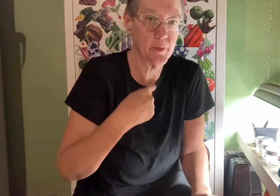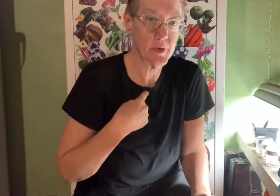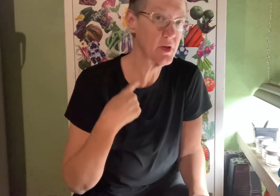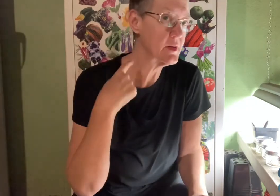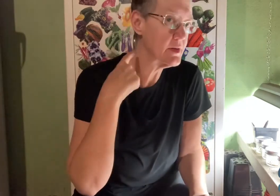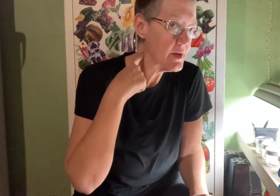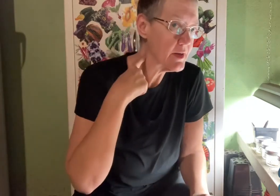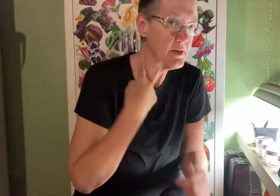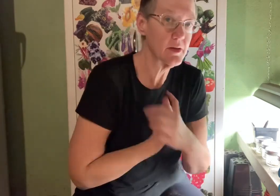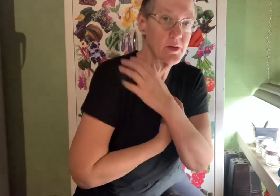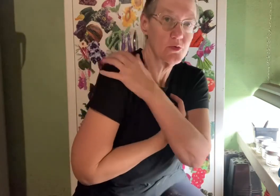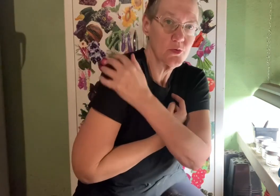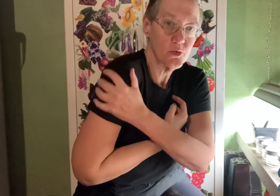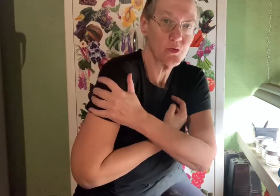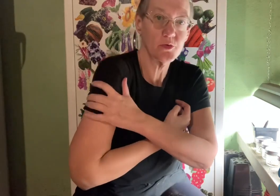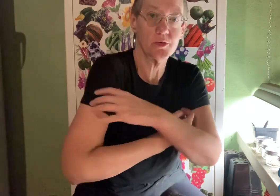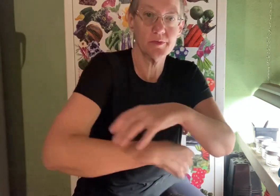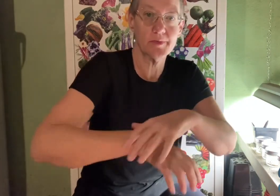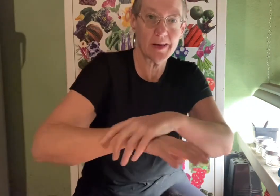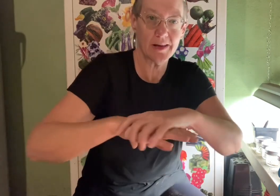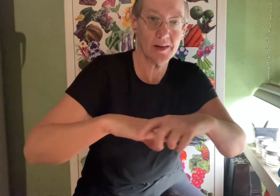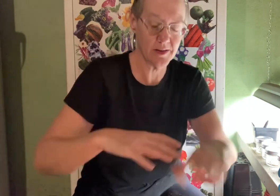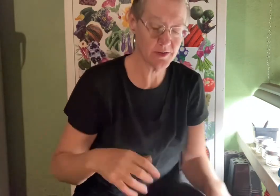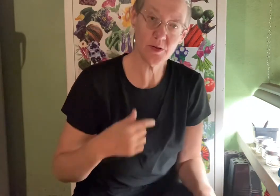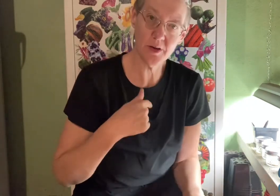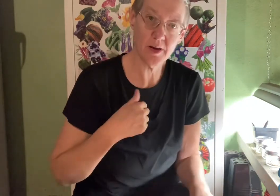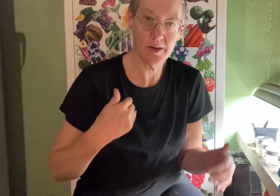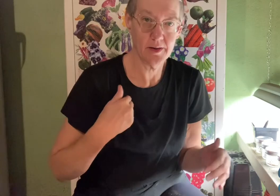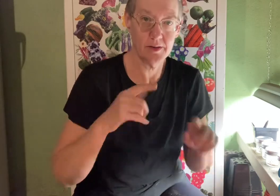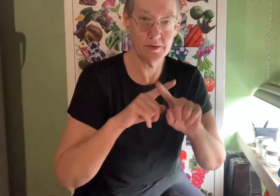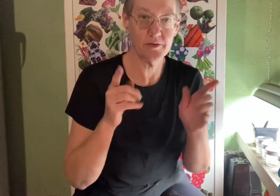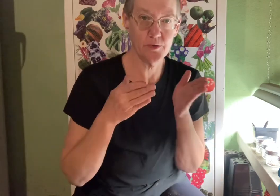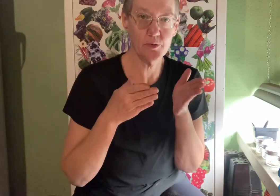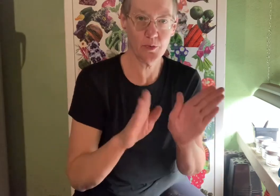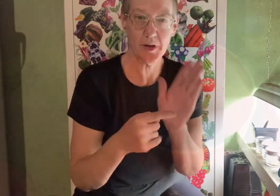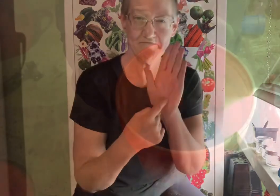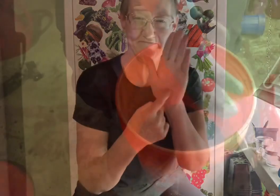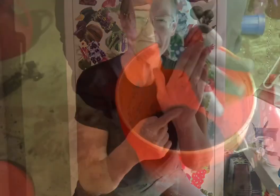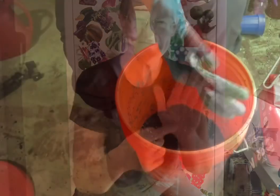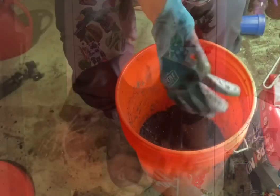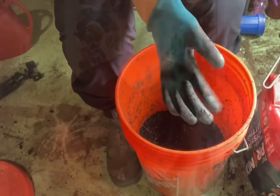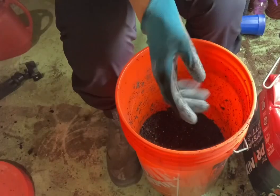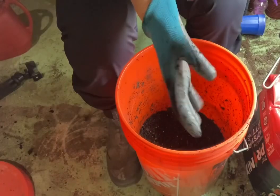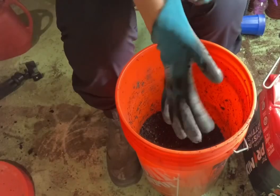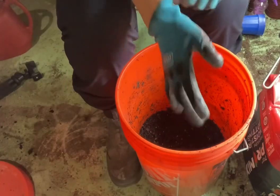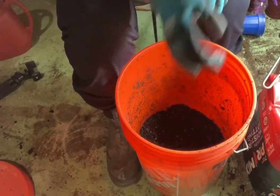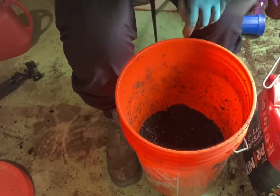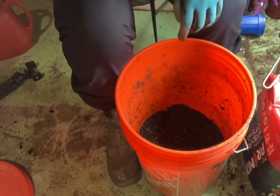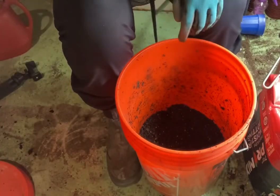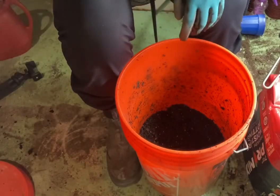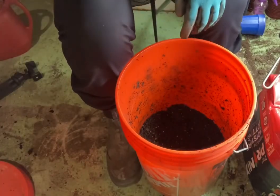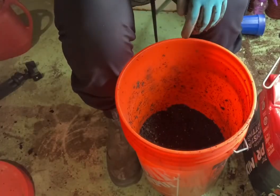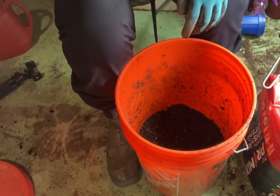But that flares up my neck, shoulder, and my hands, so I have a different way.